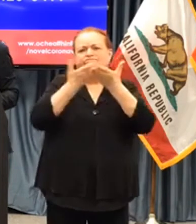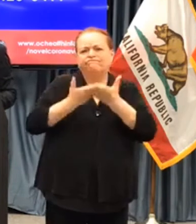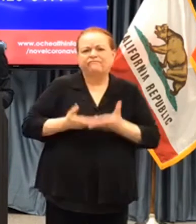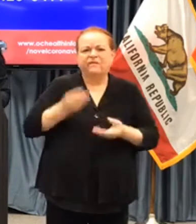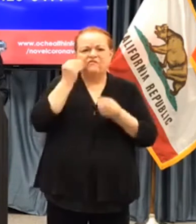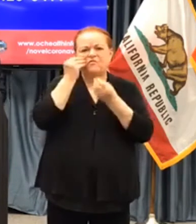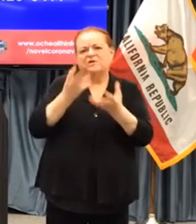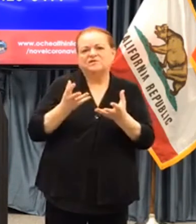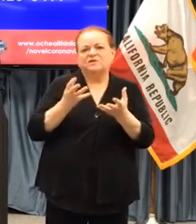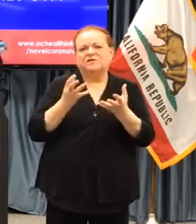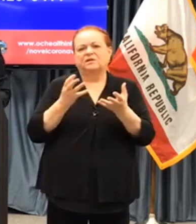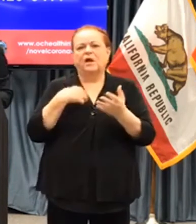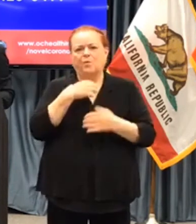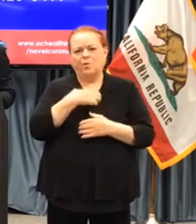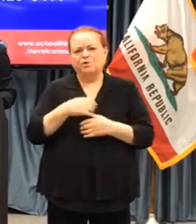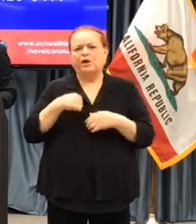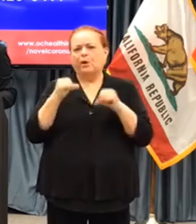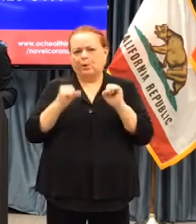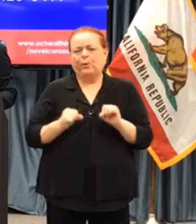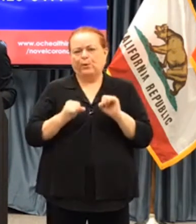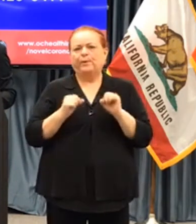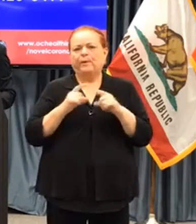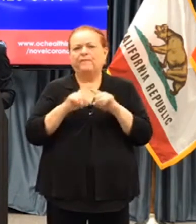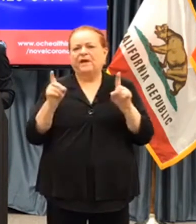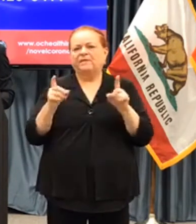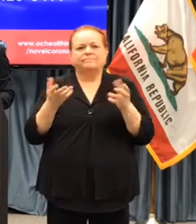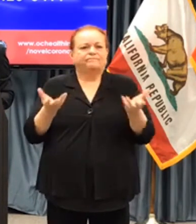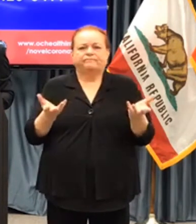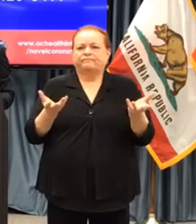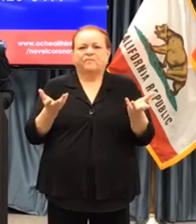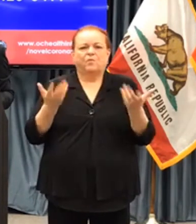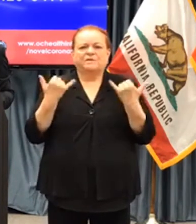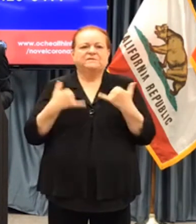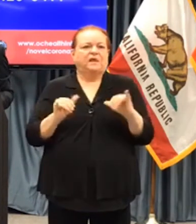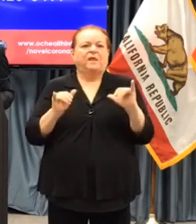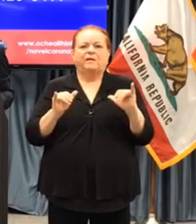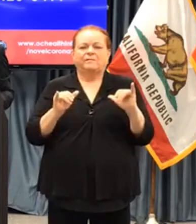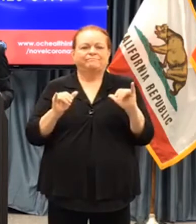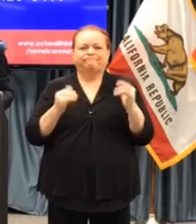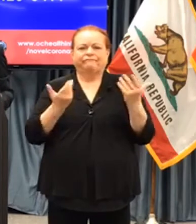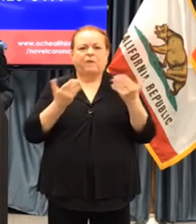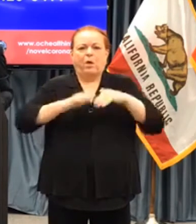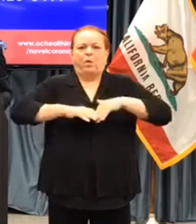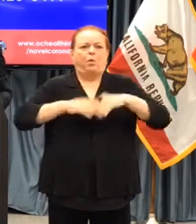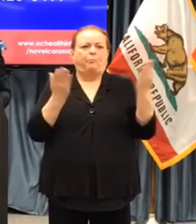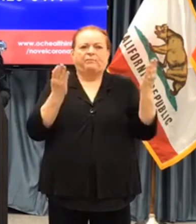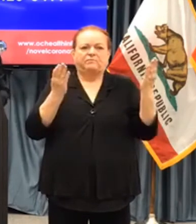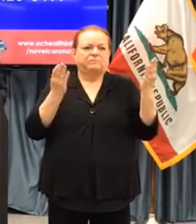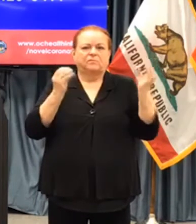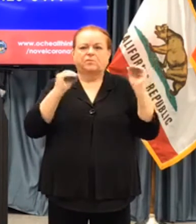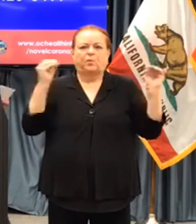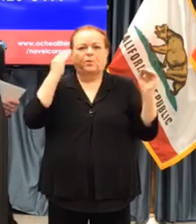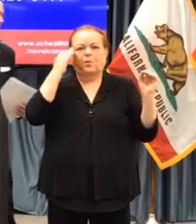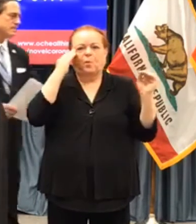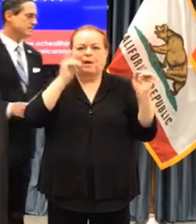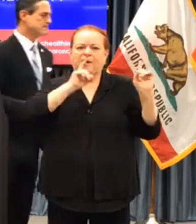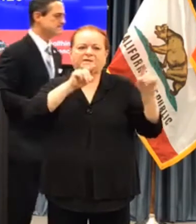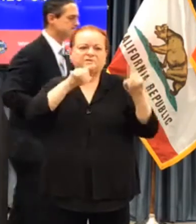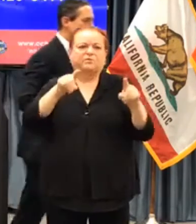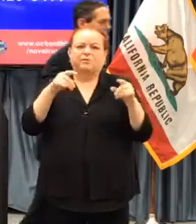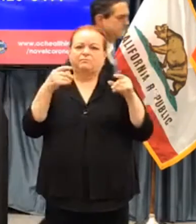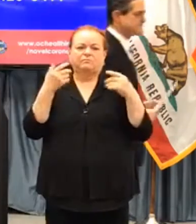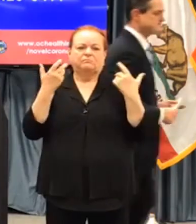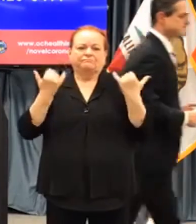I could, but the fact of the matter is that these are still very, very open questions for us as a society.